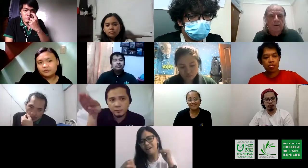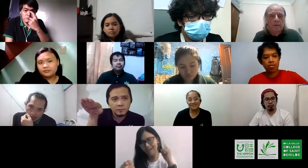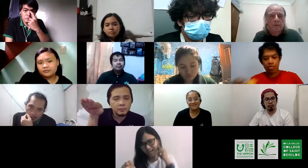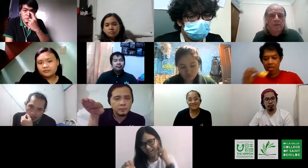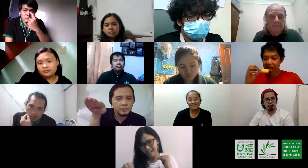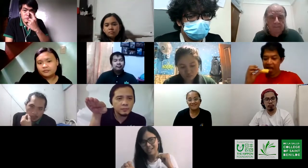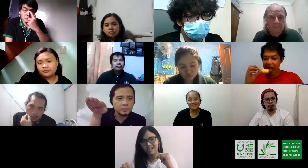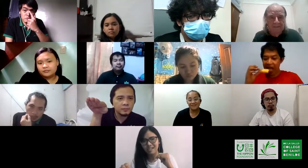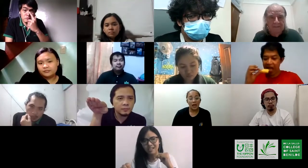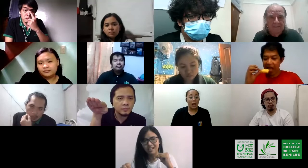right?